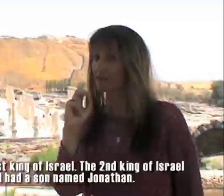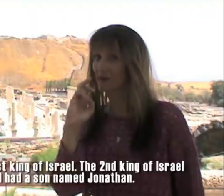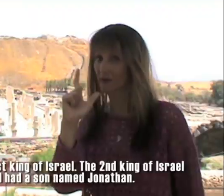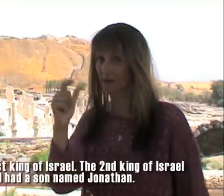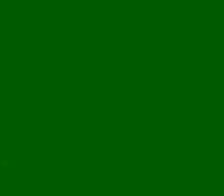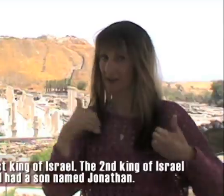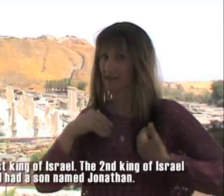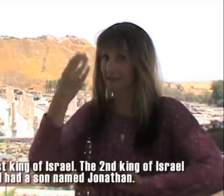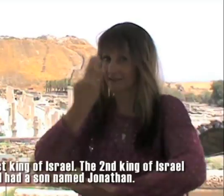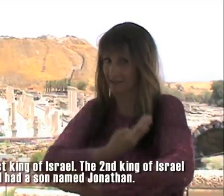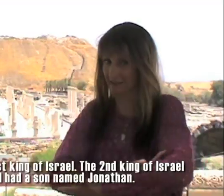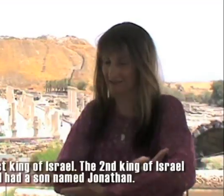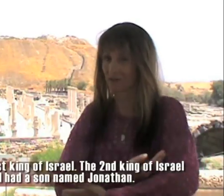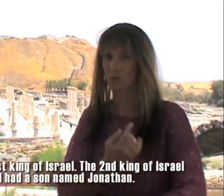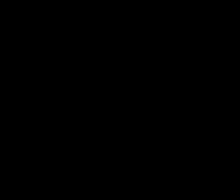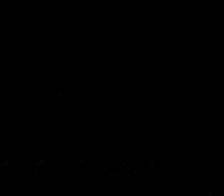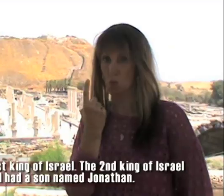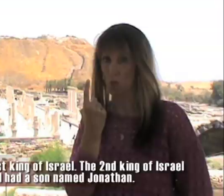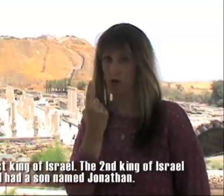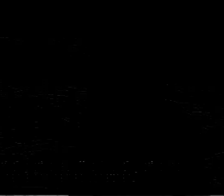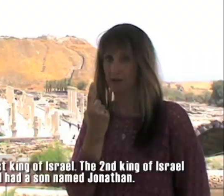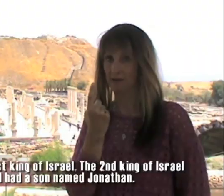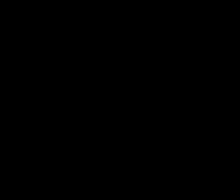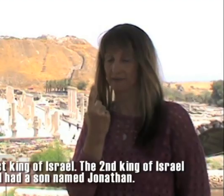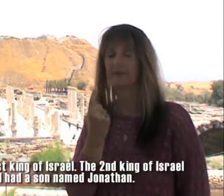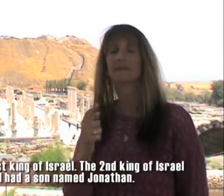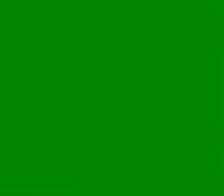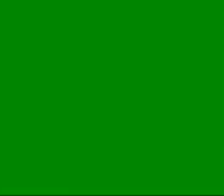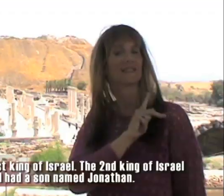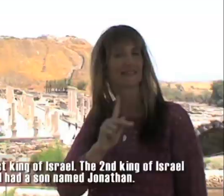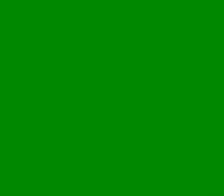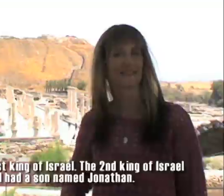King Saul had a son, one son,